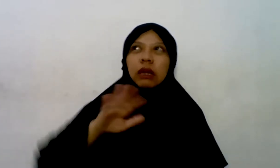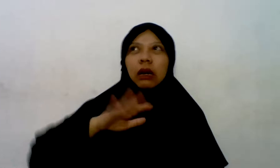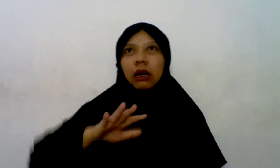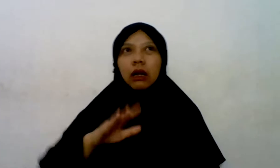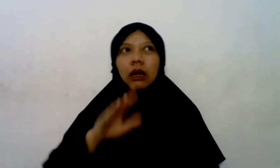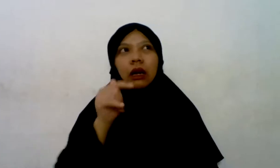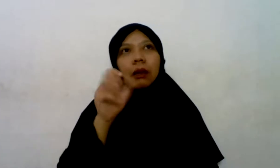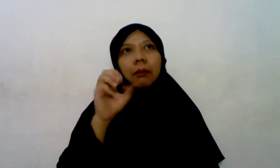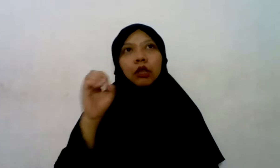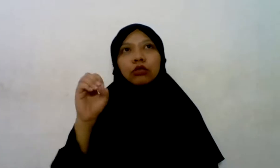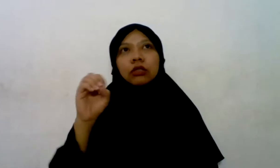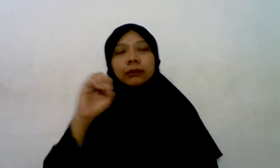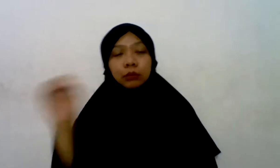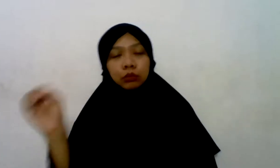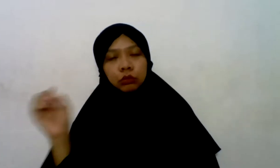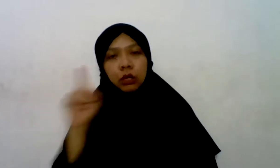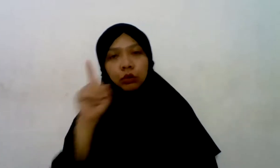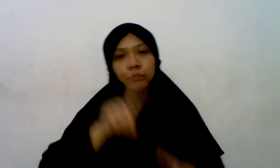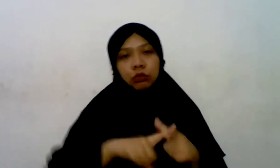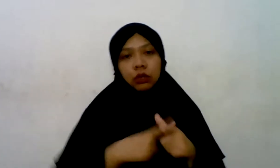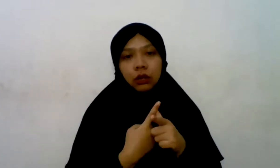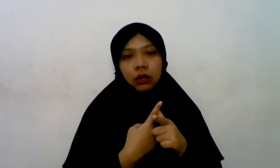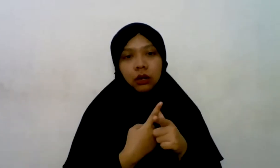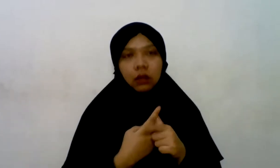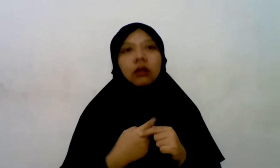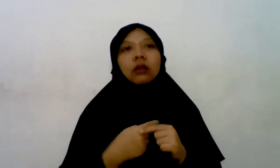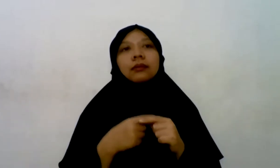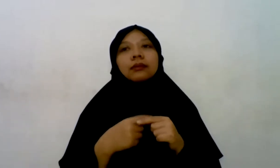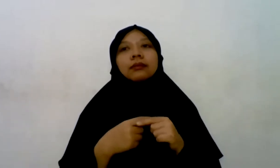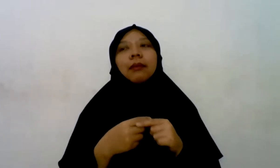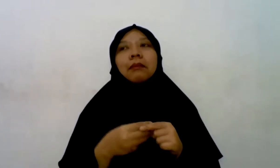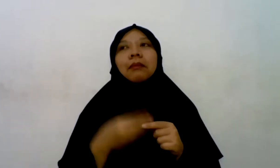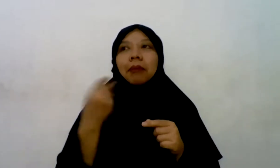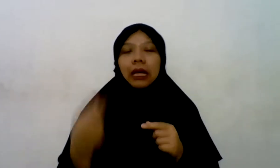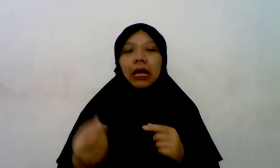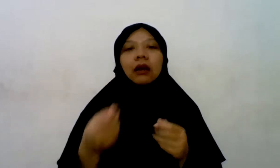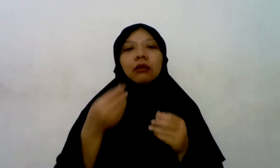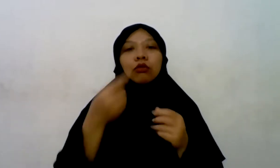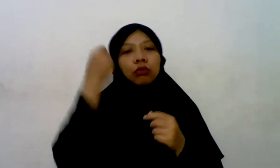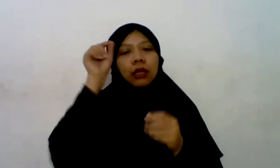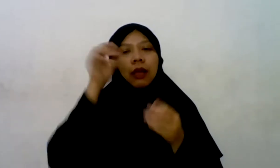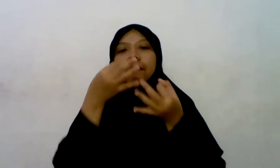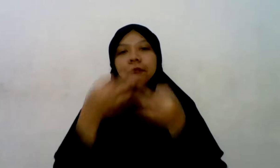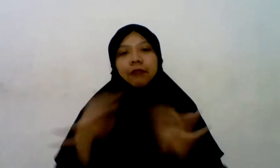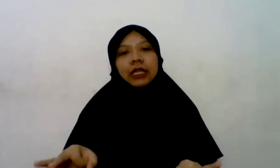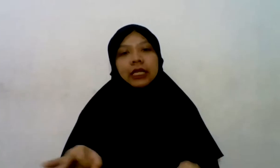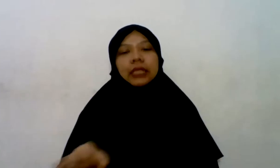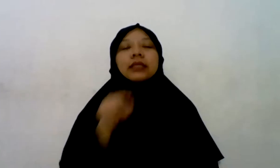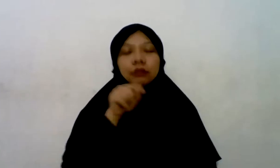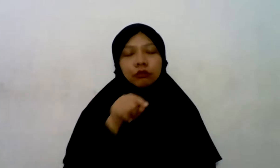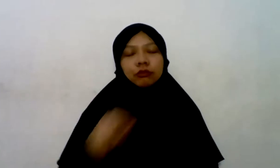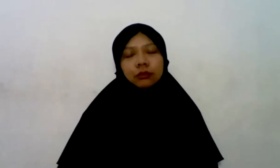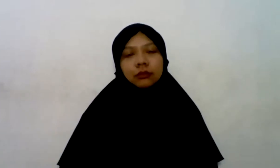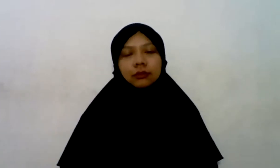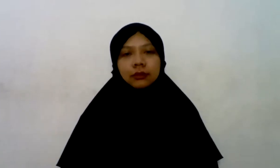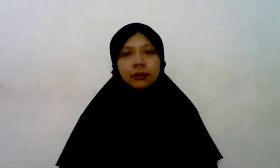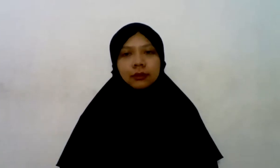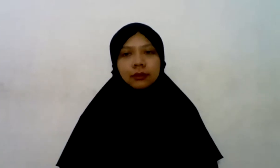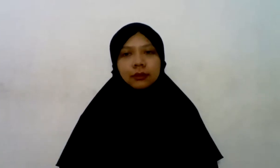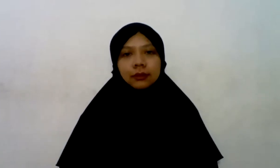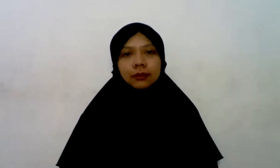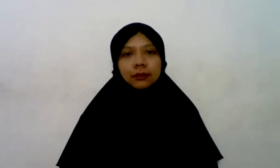600,000 every month and also free of tuition before. Yeah, that's what I can answer. And lucky us